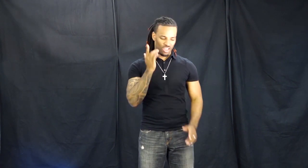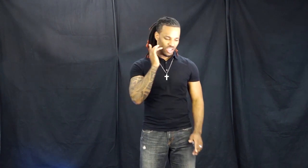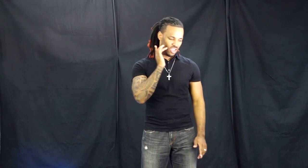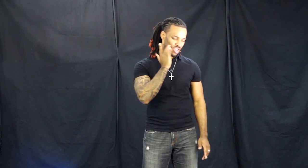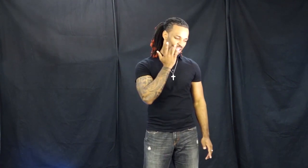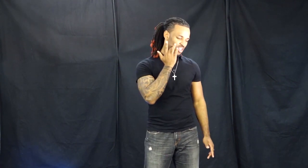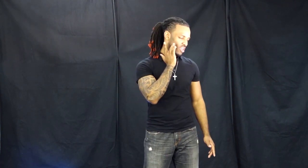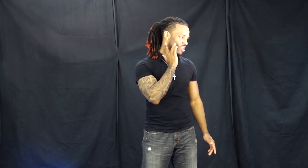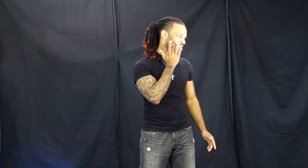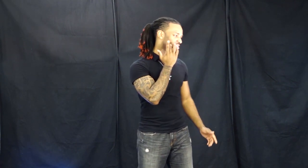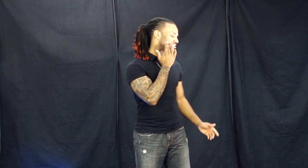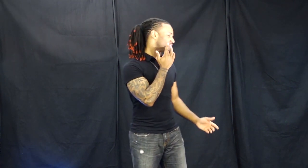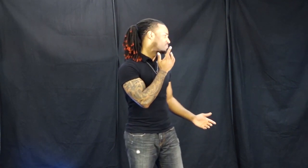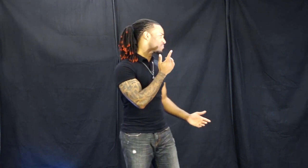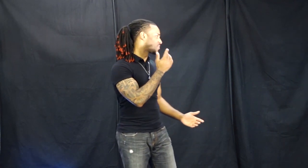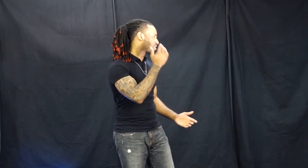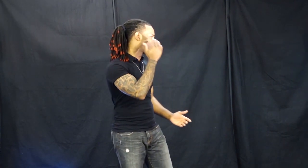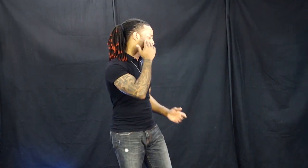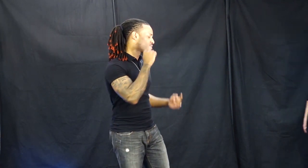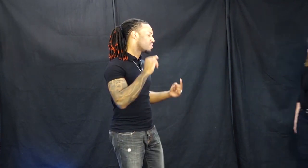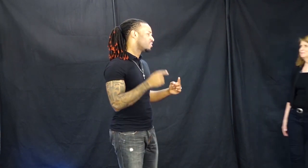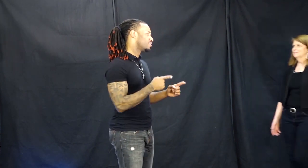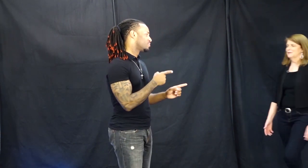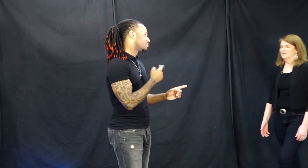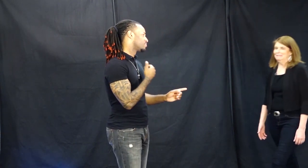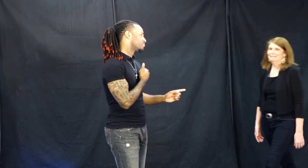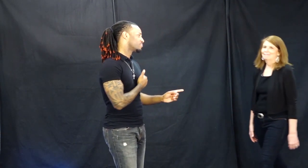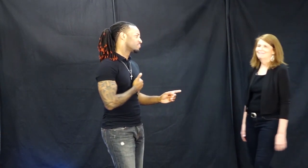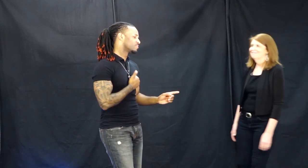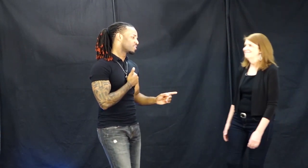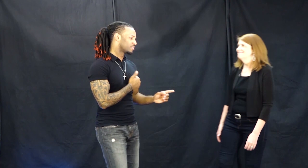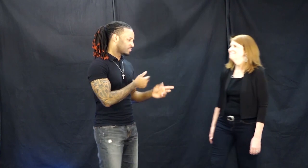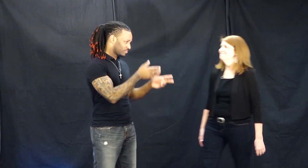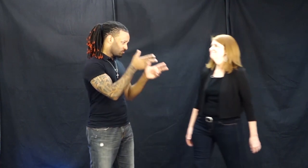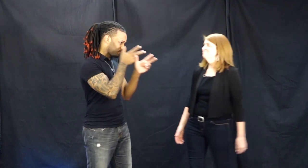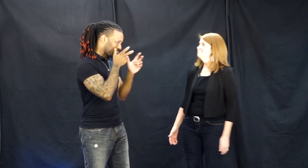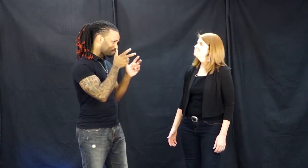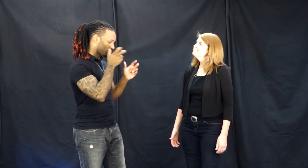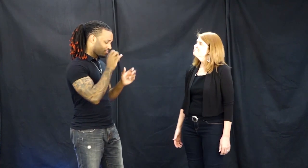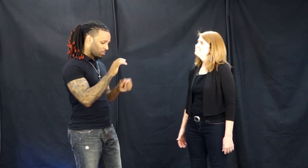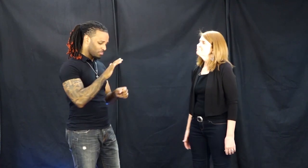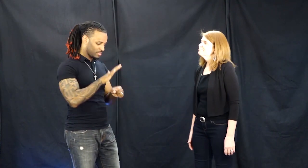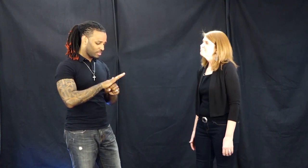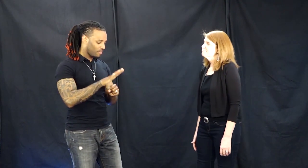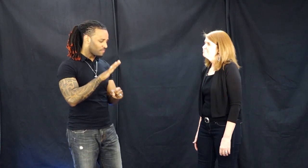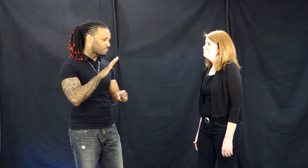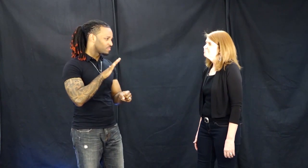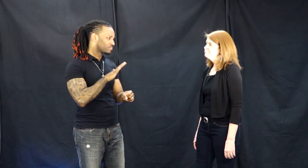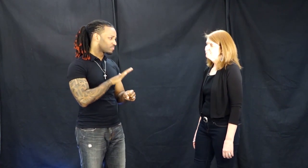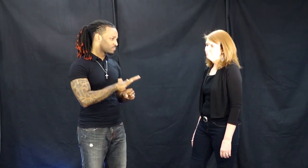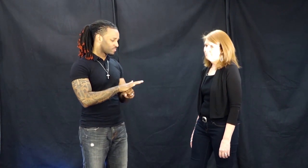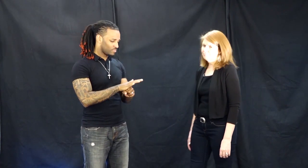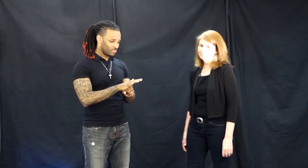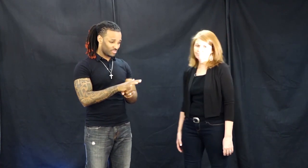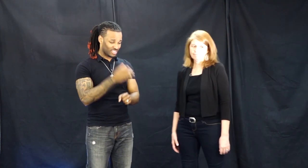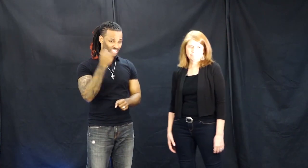don't deserve you, Eliza, but hear me out, that would be enough. If I